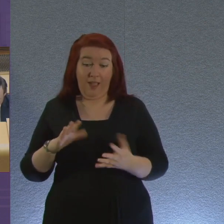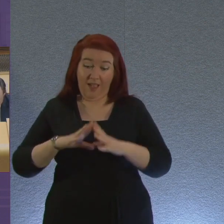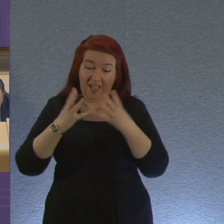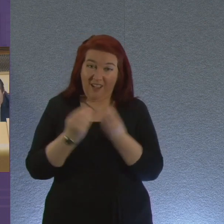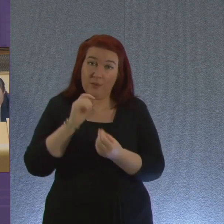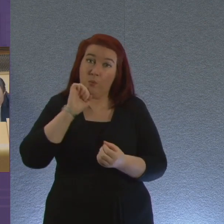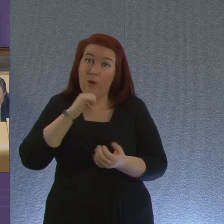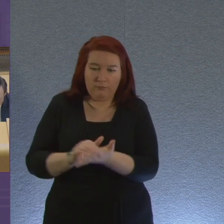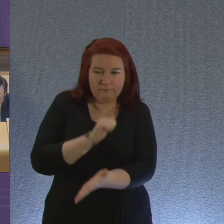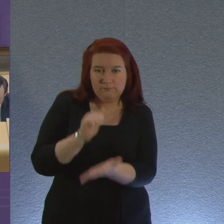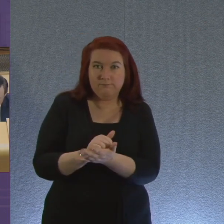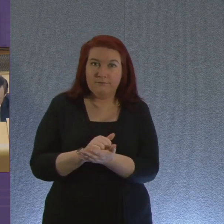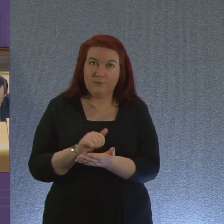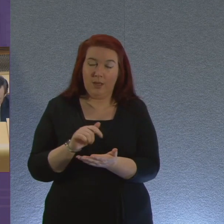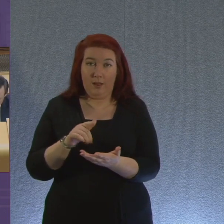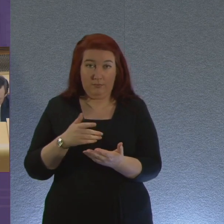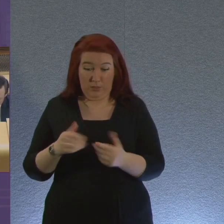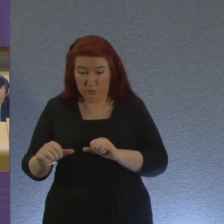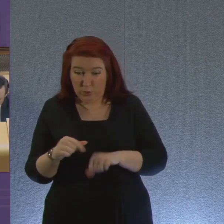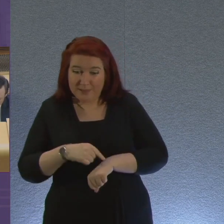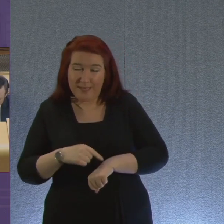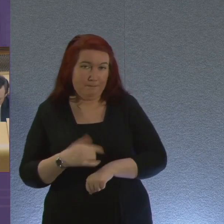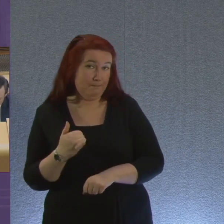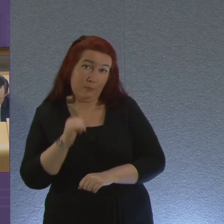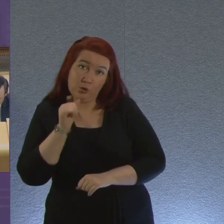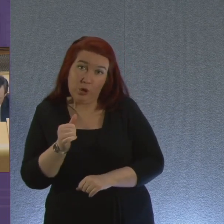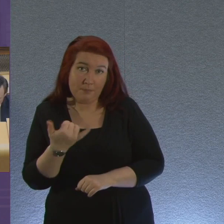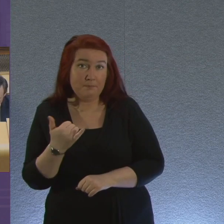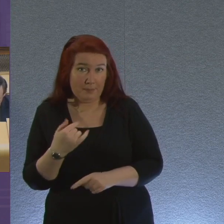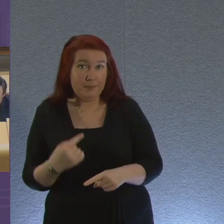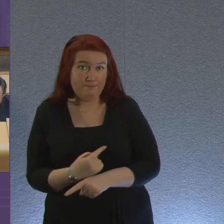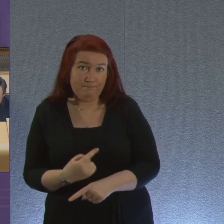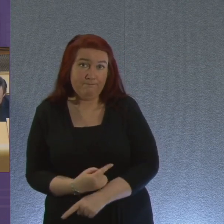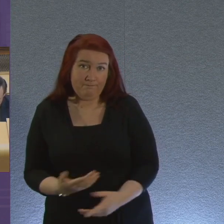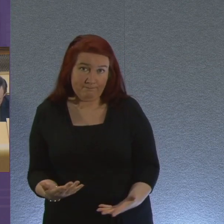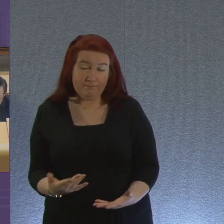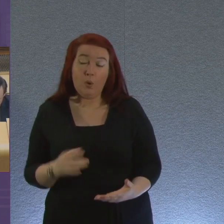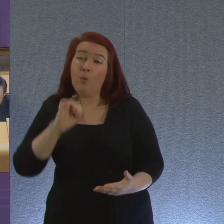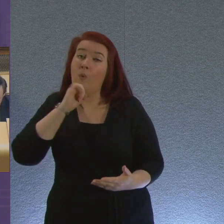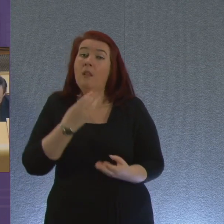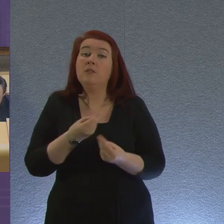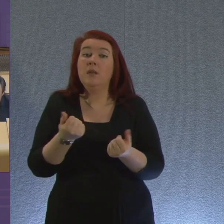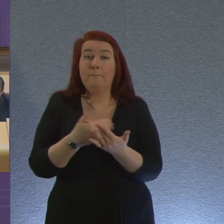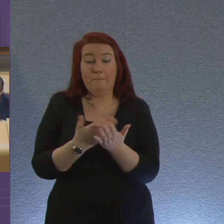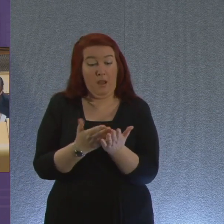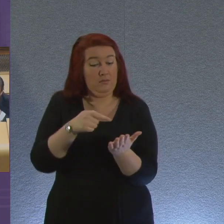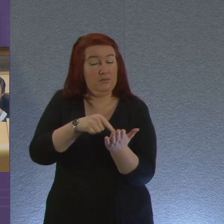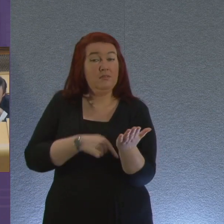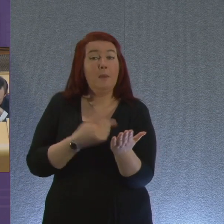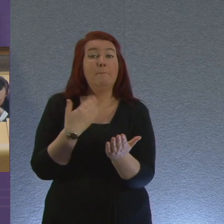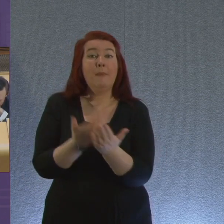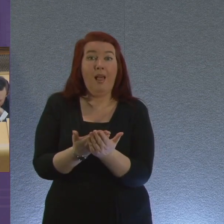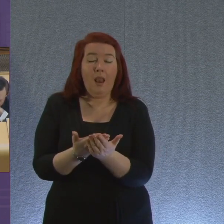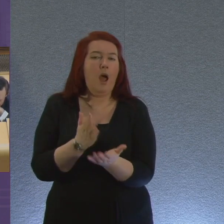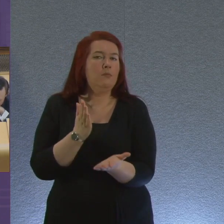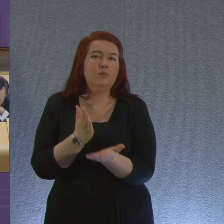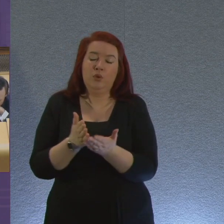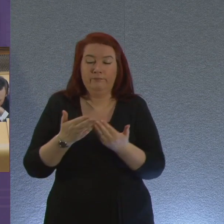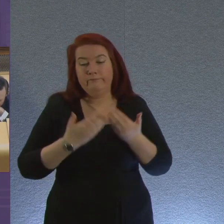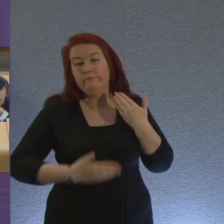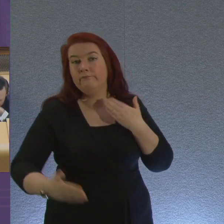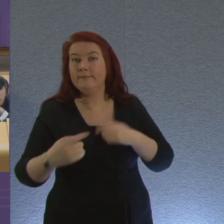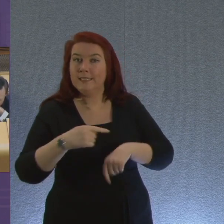the very short space of time available to us. There will be aspects of this bill that we, with the benefit of time and hindsight,